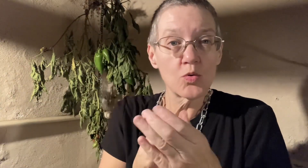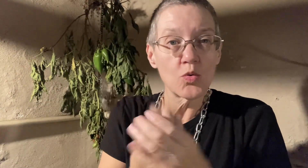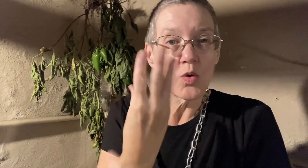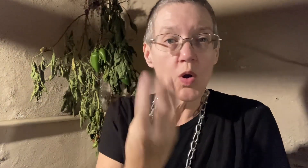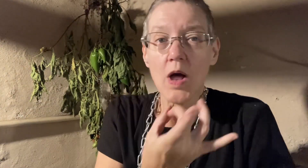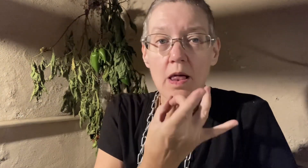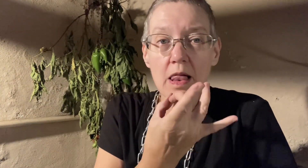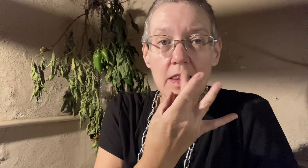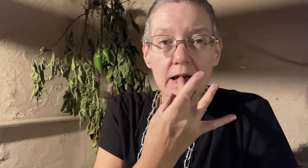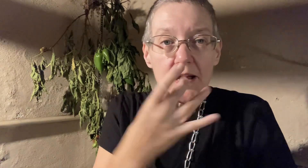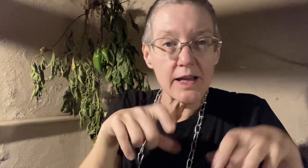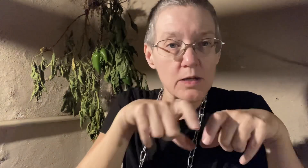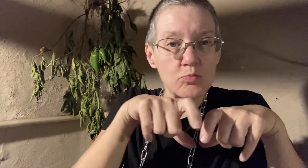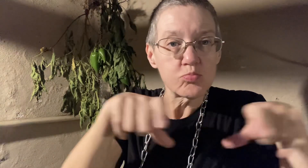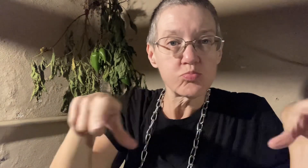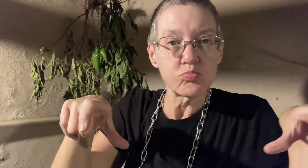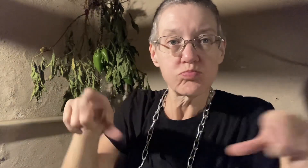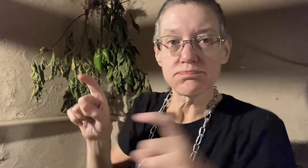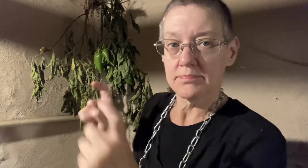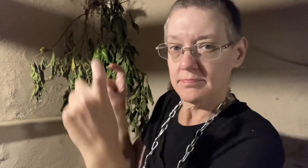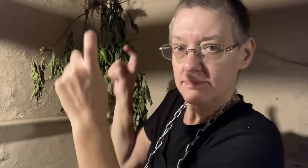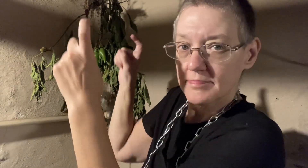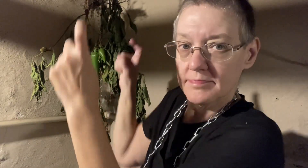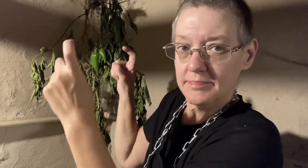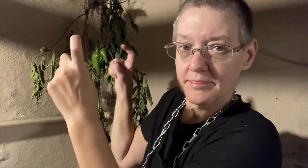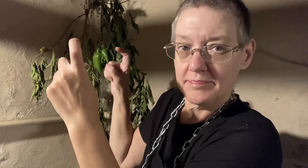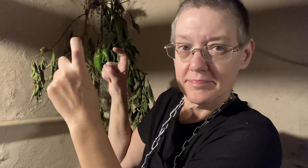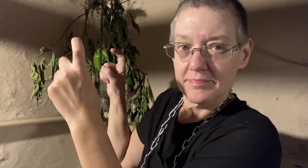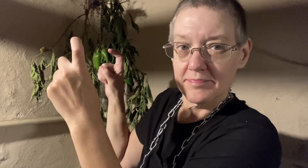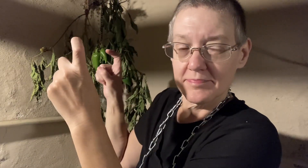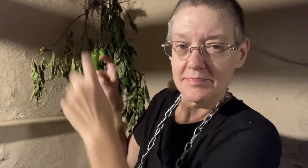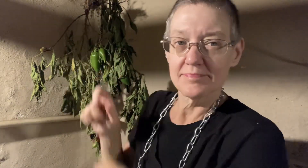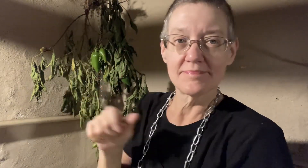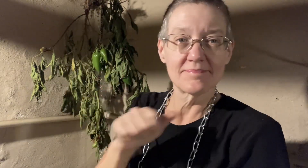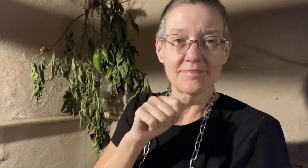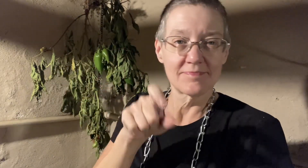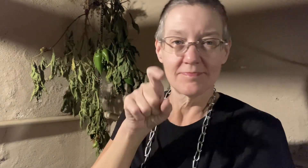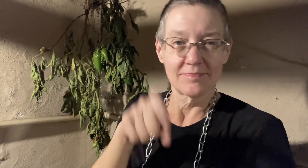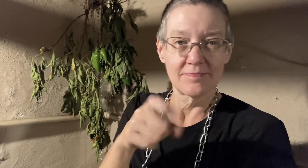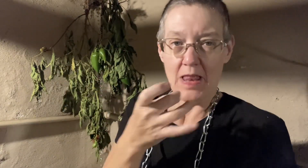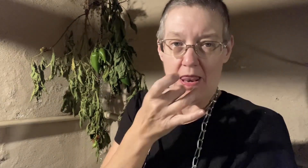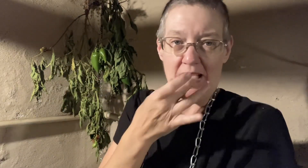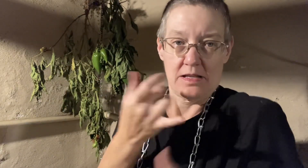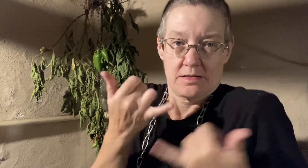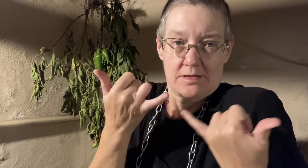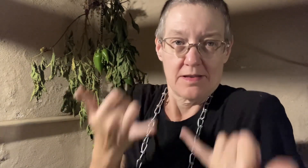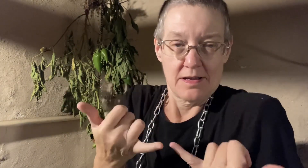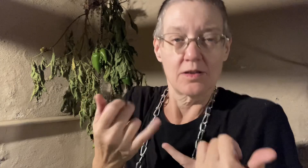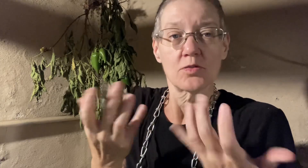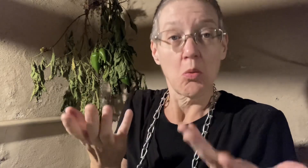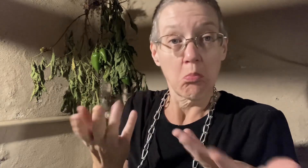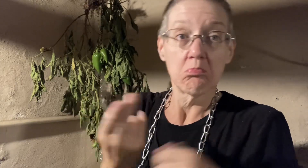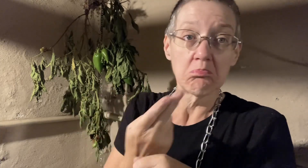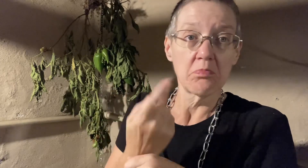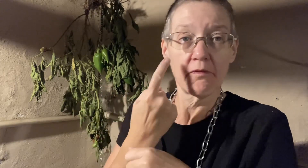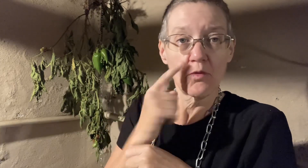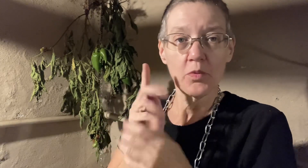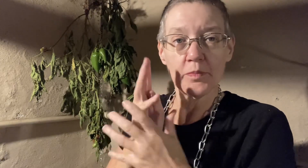These chains are to hang the grow lights. But we don't need the grow lights right now. So I thought,